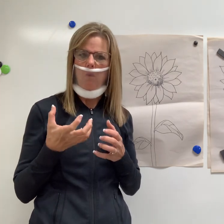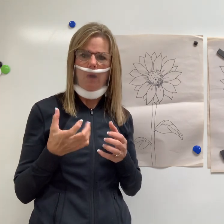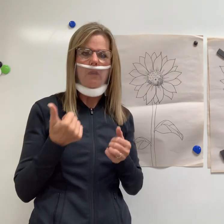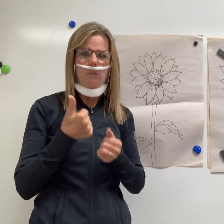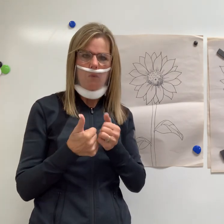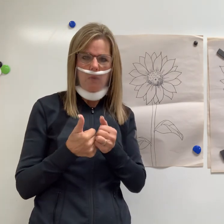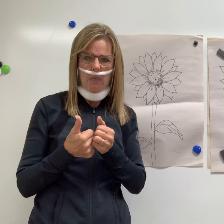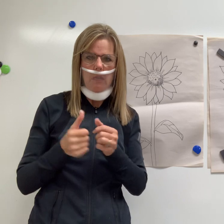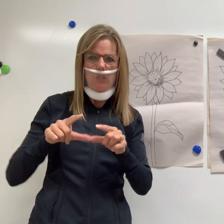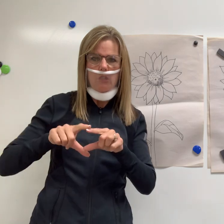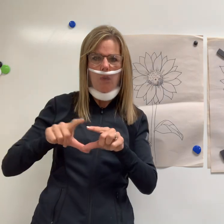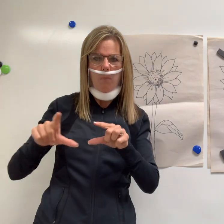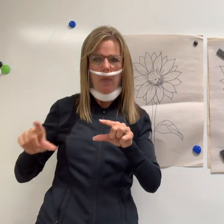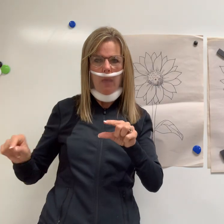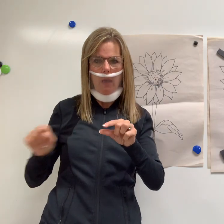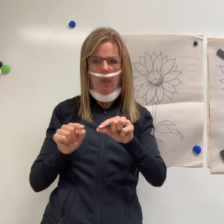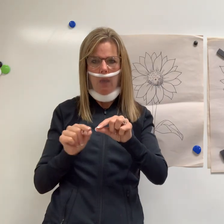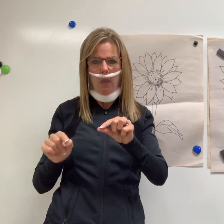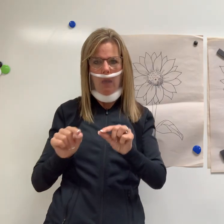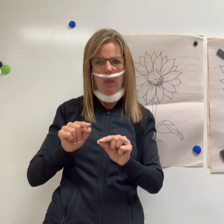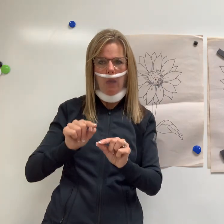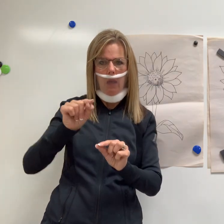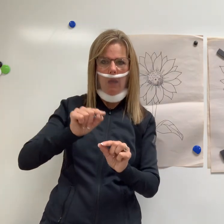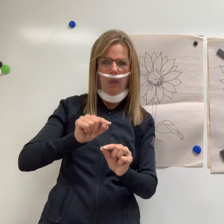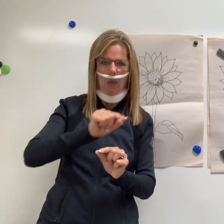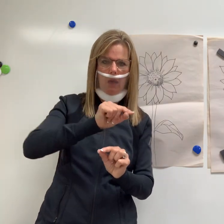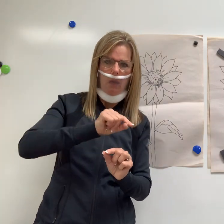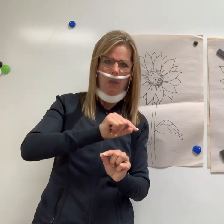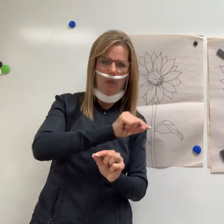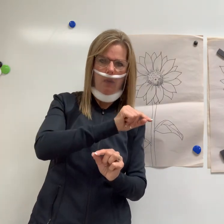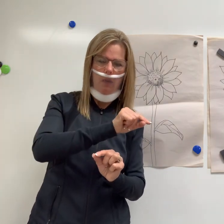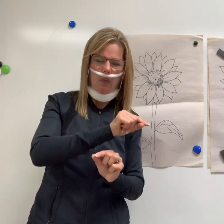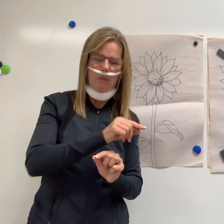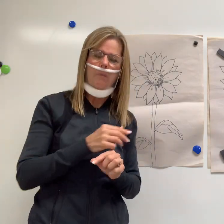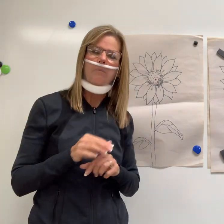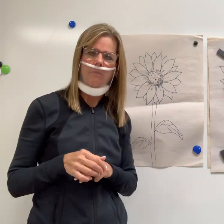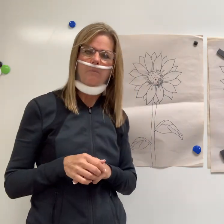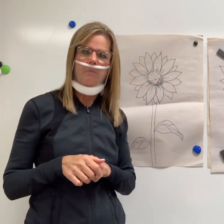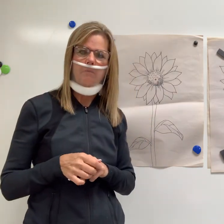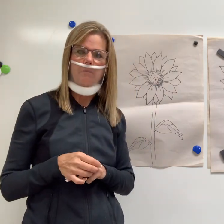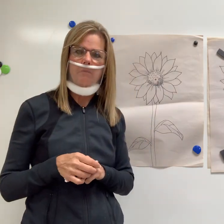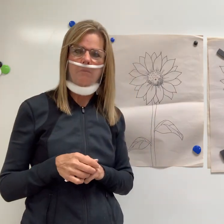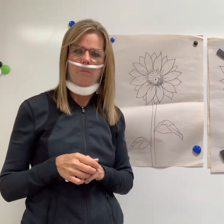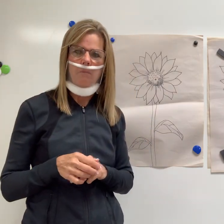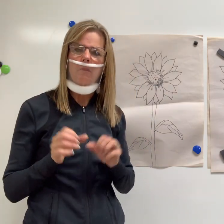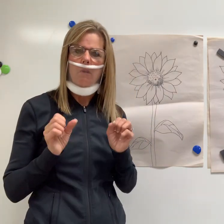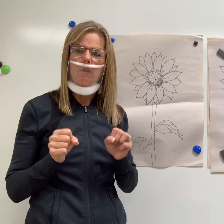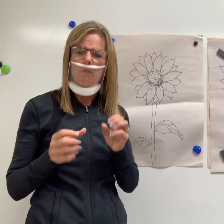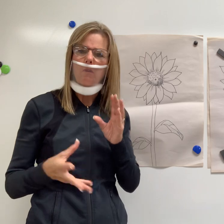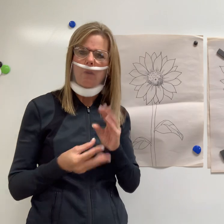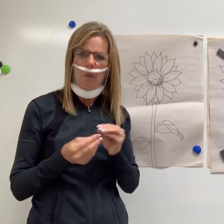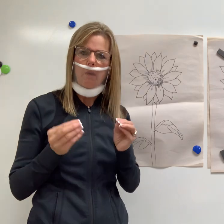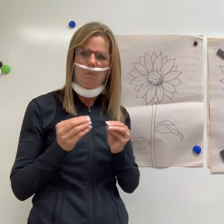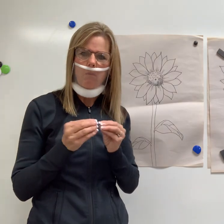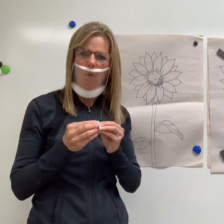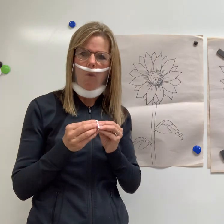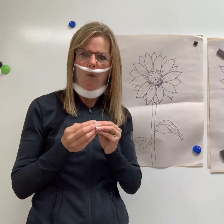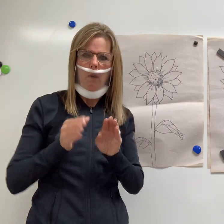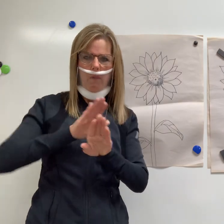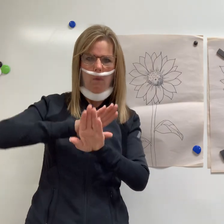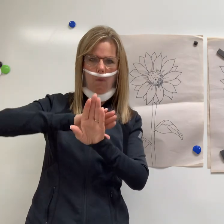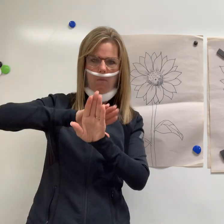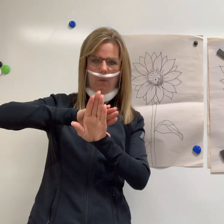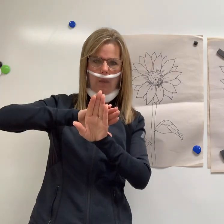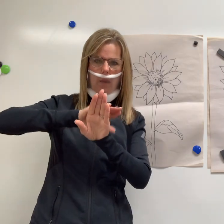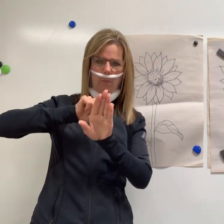petal, especially on that front row. If you want to show a few poking out on that second row, you could definitely do that just here and